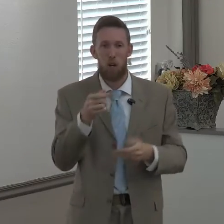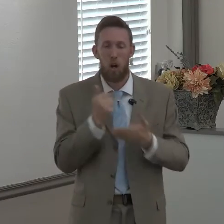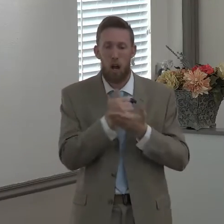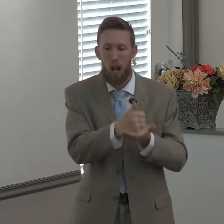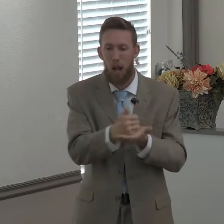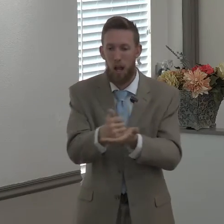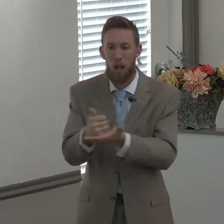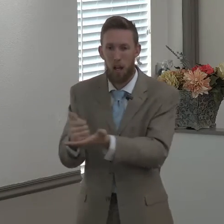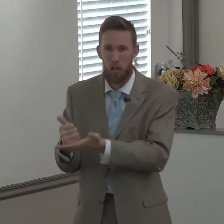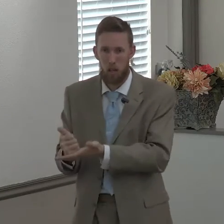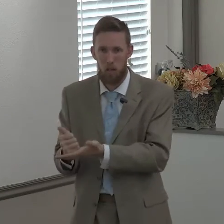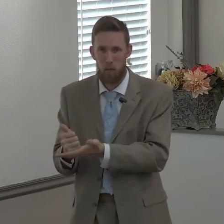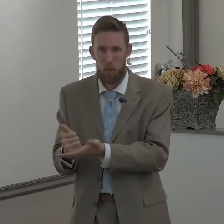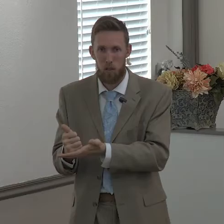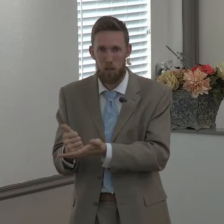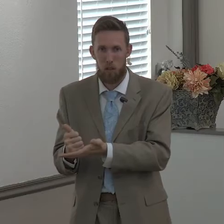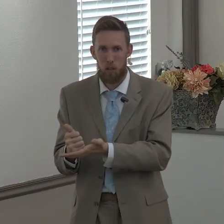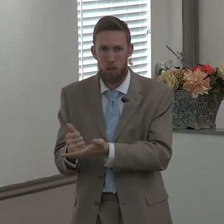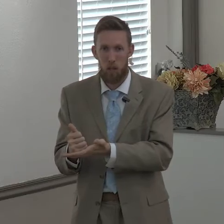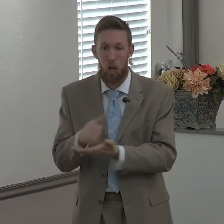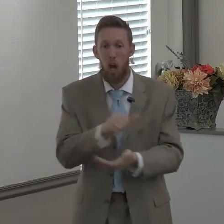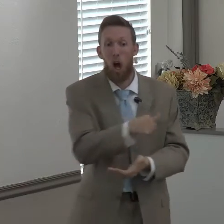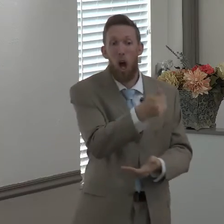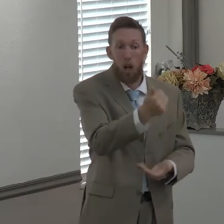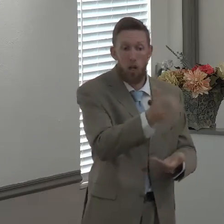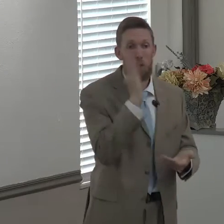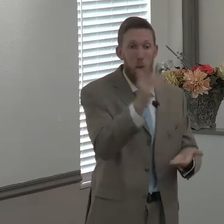then someone's going to have sacrificial love on you.